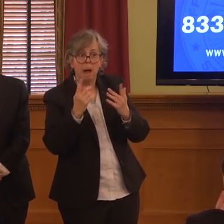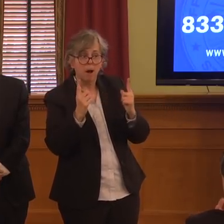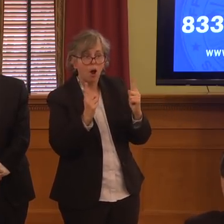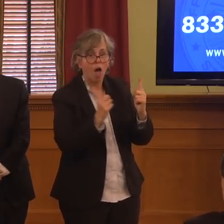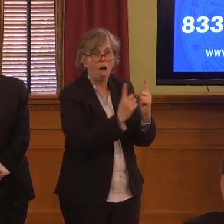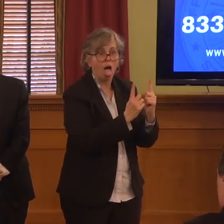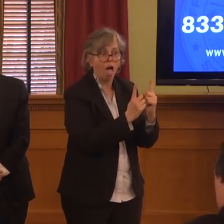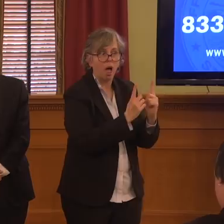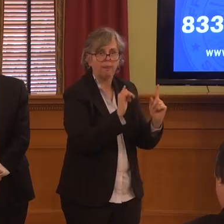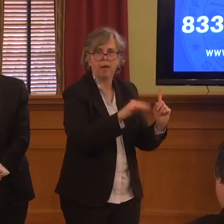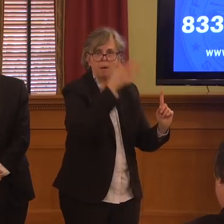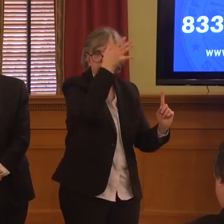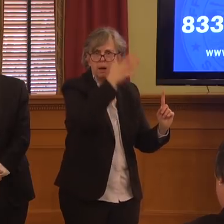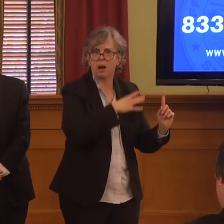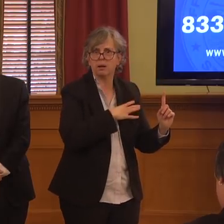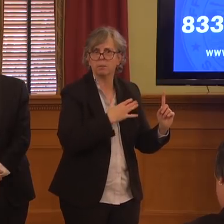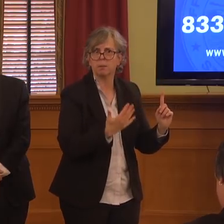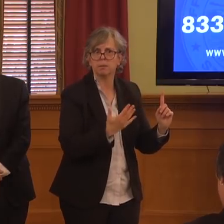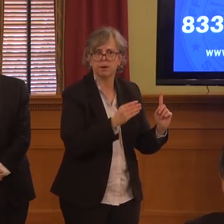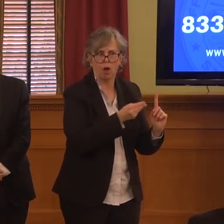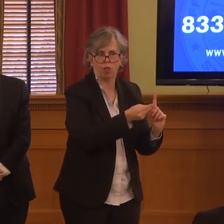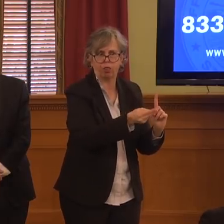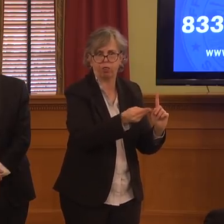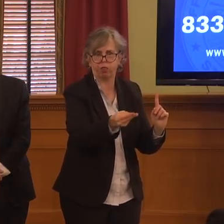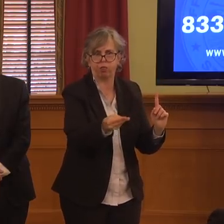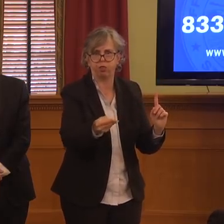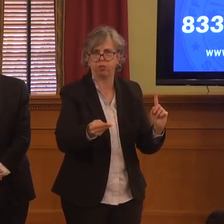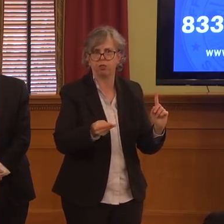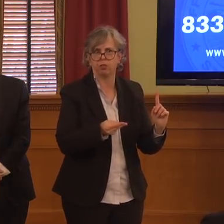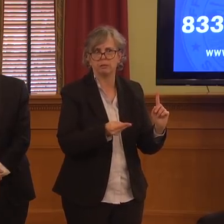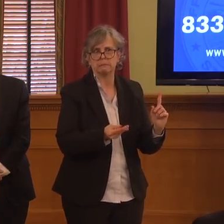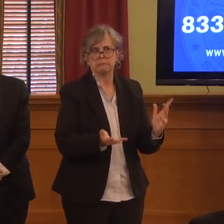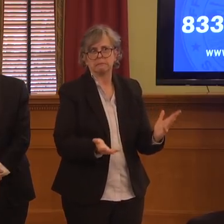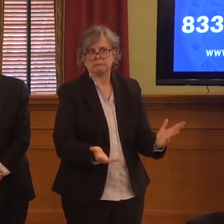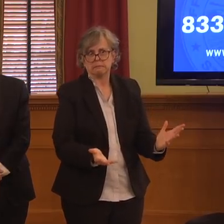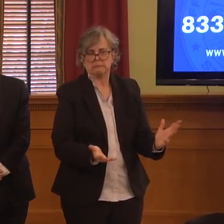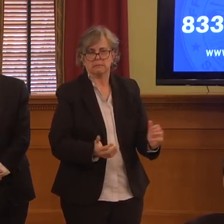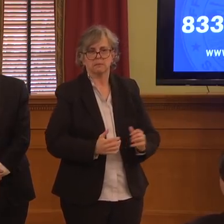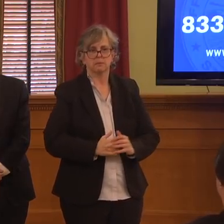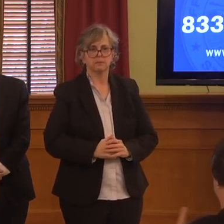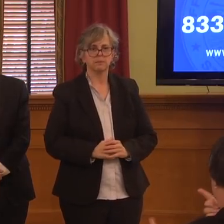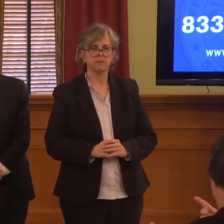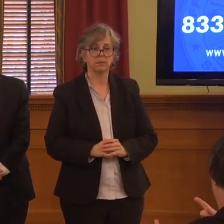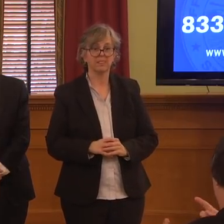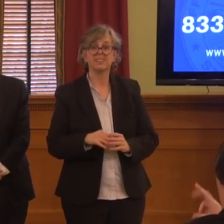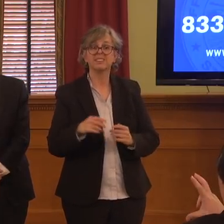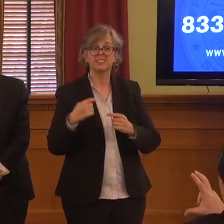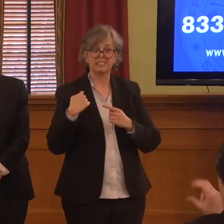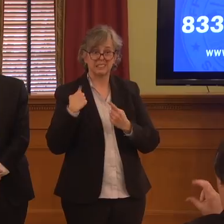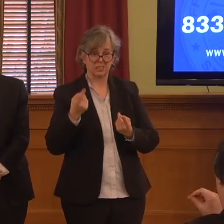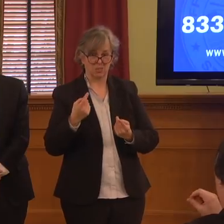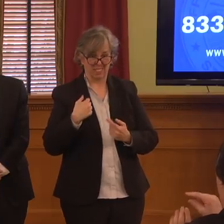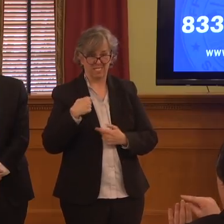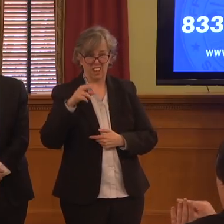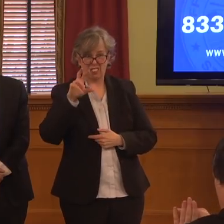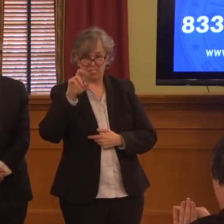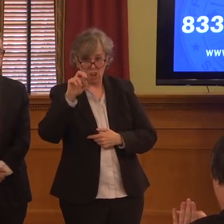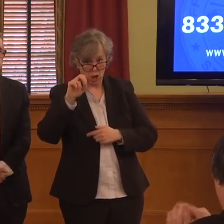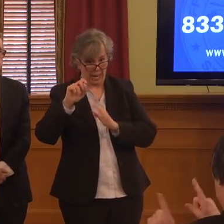have 30 negative tests, but as this moment when I came in, 52 people under